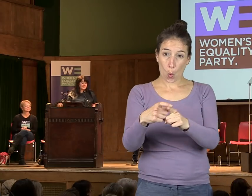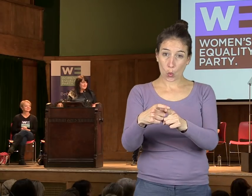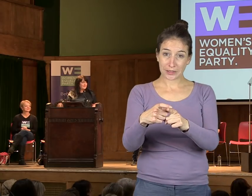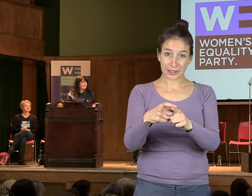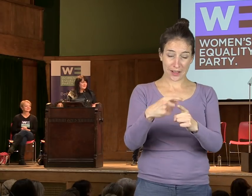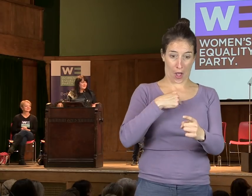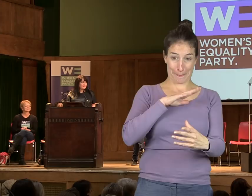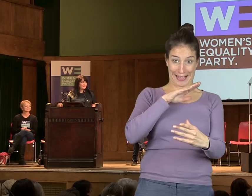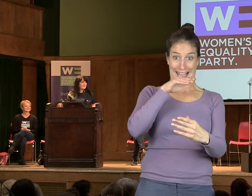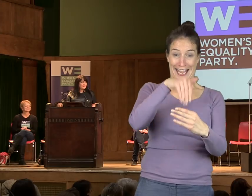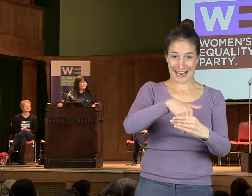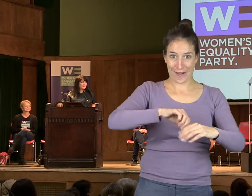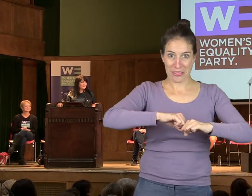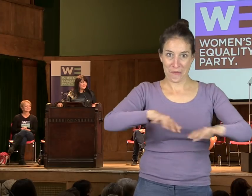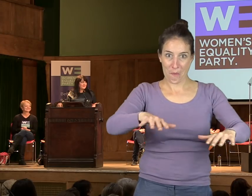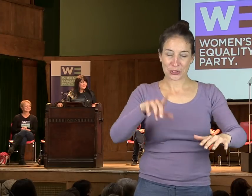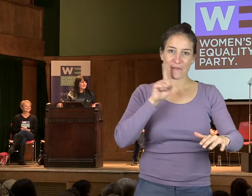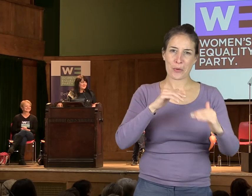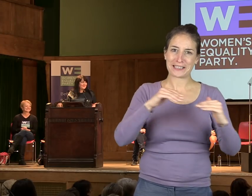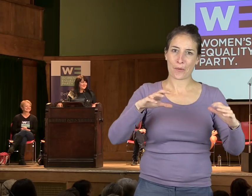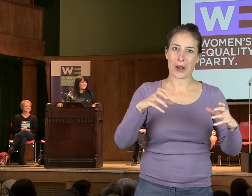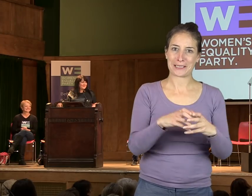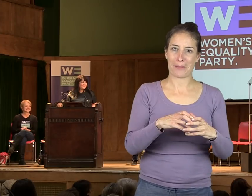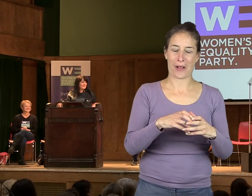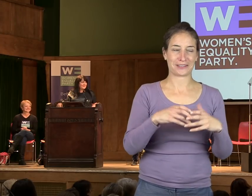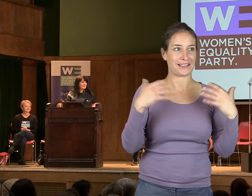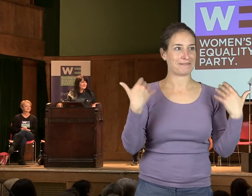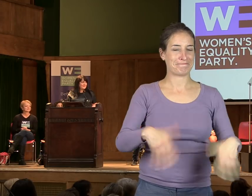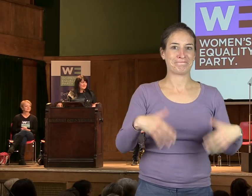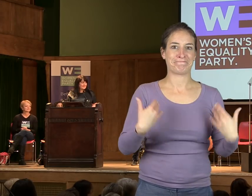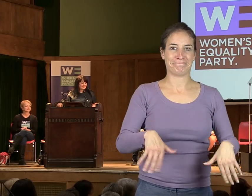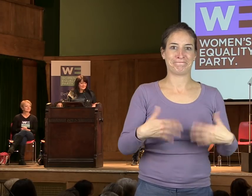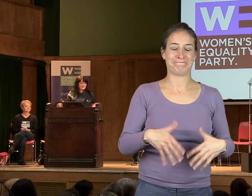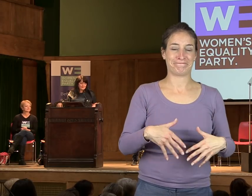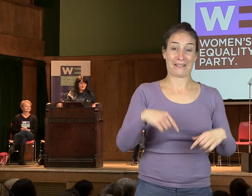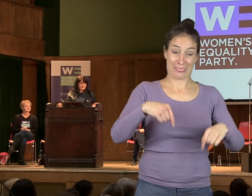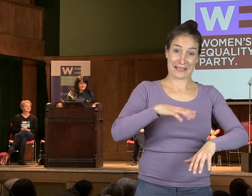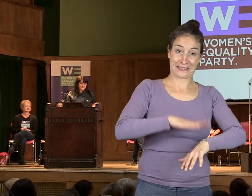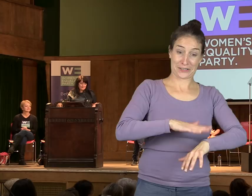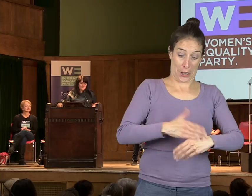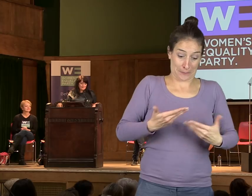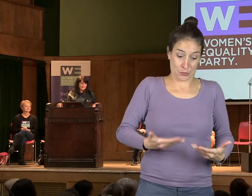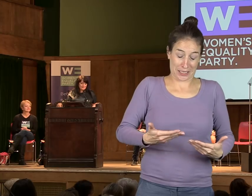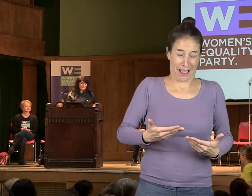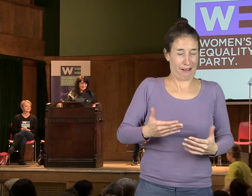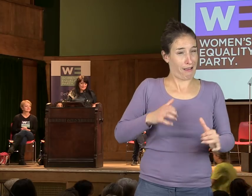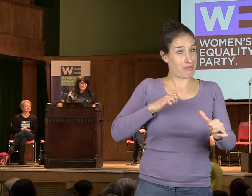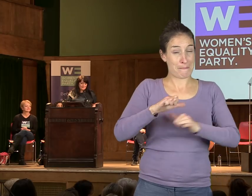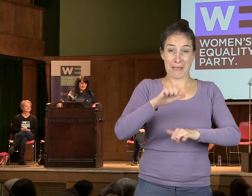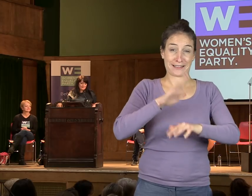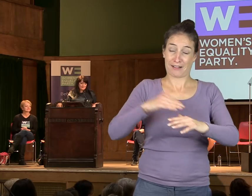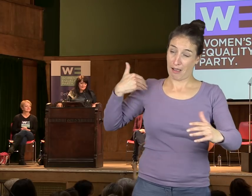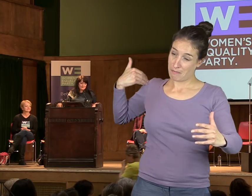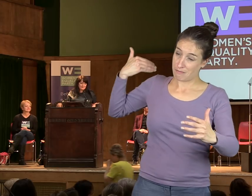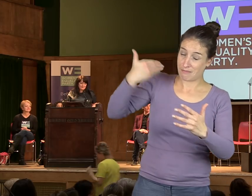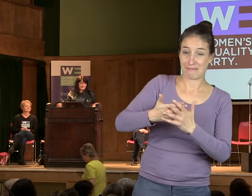actually part of this launch. This moment is one of the most significant in my 18 years